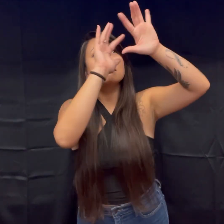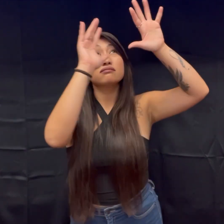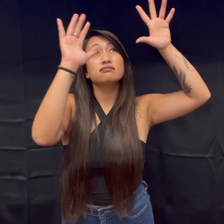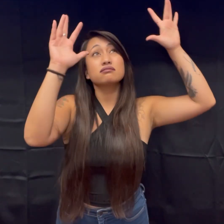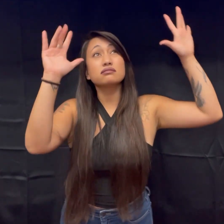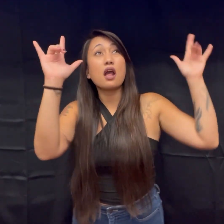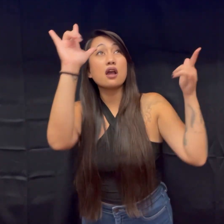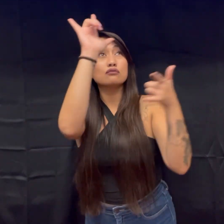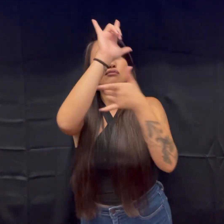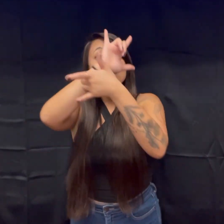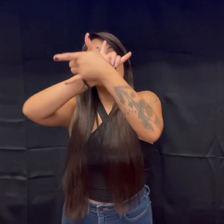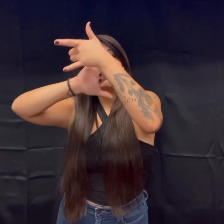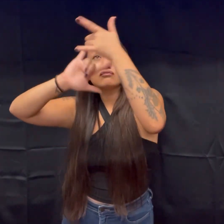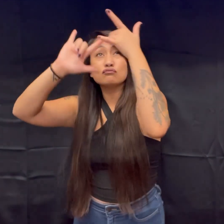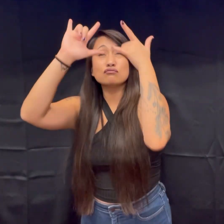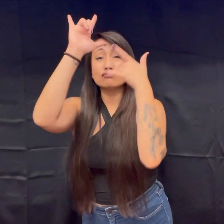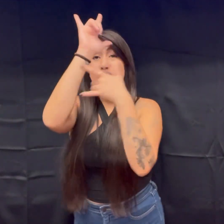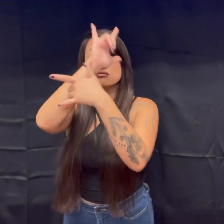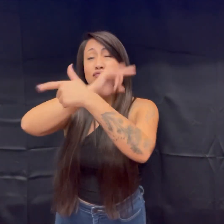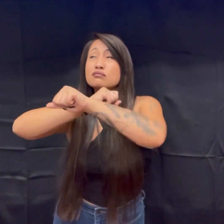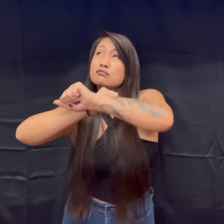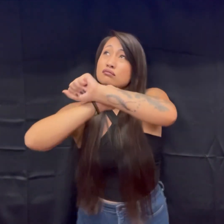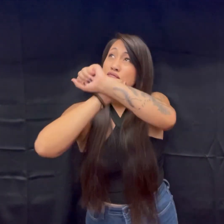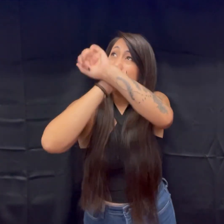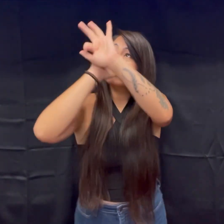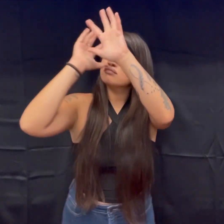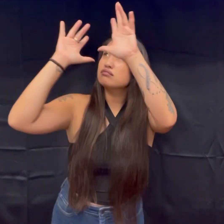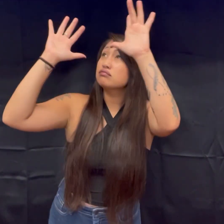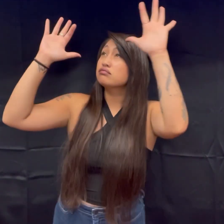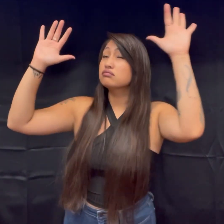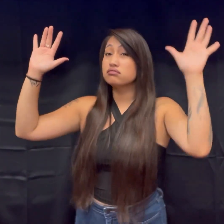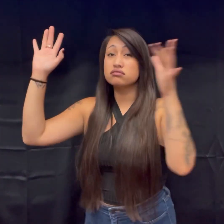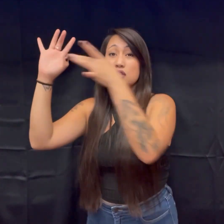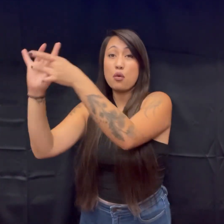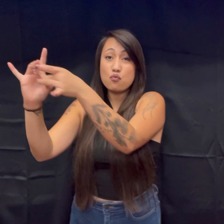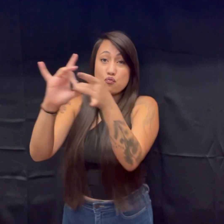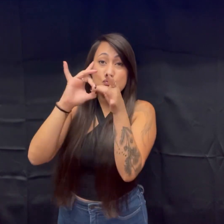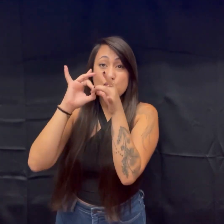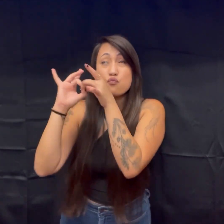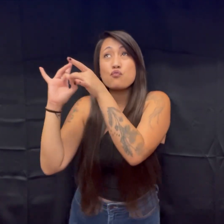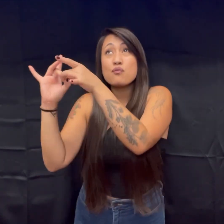it